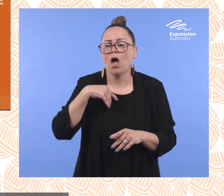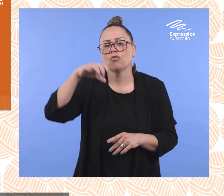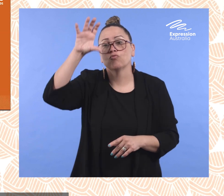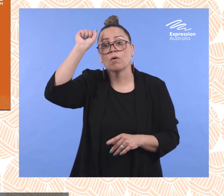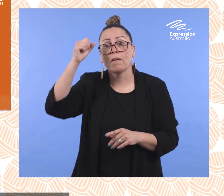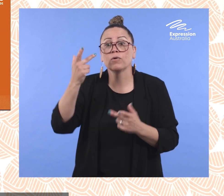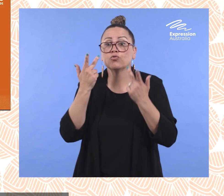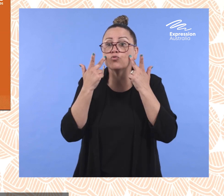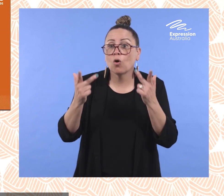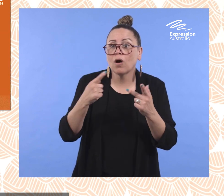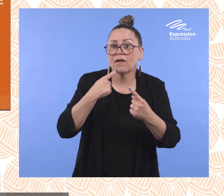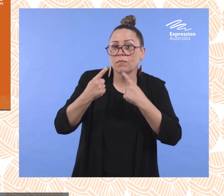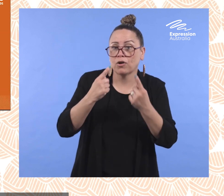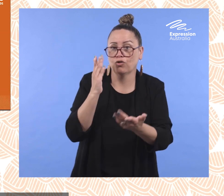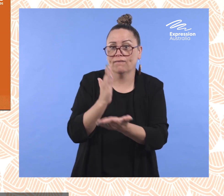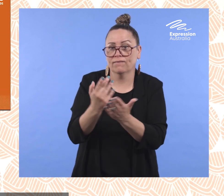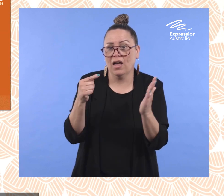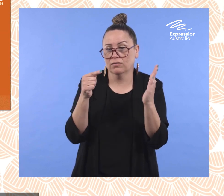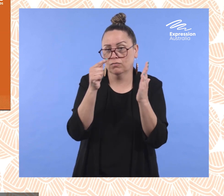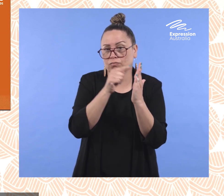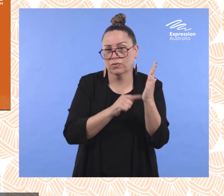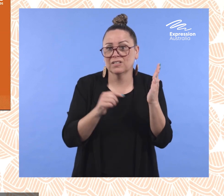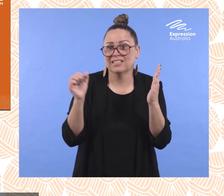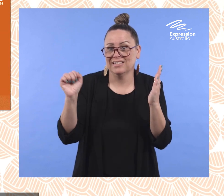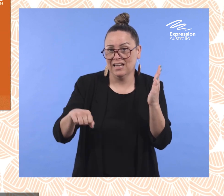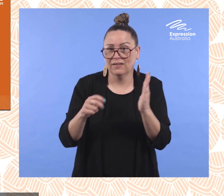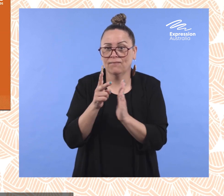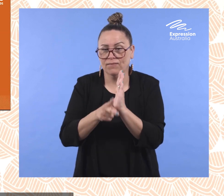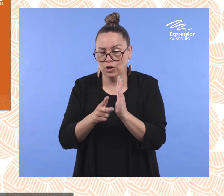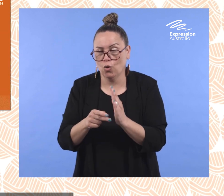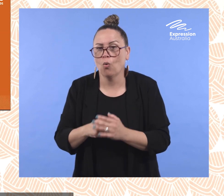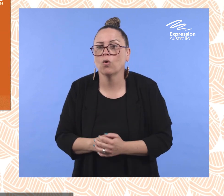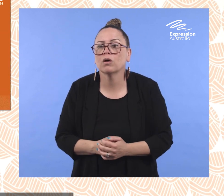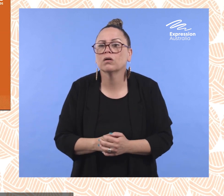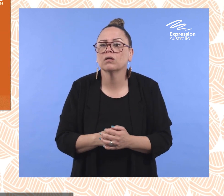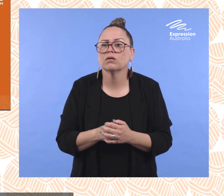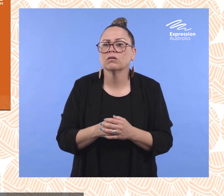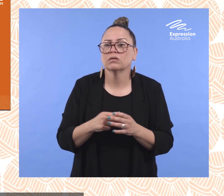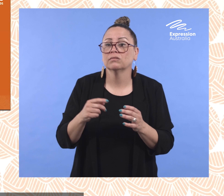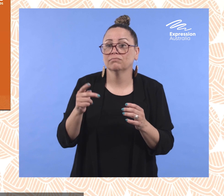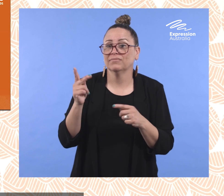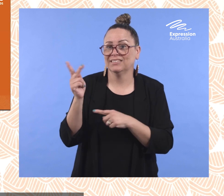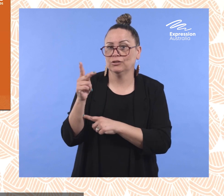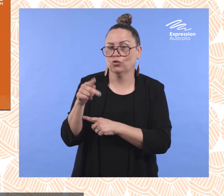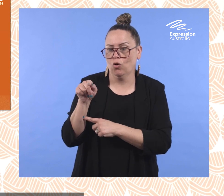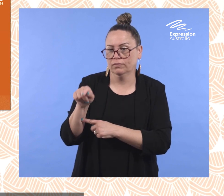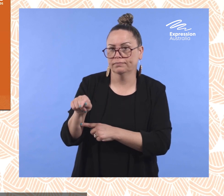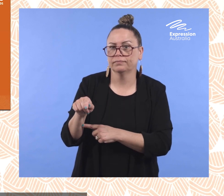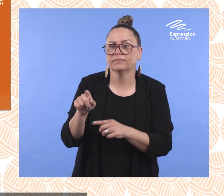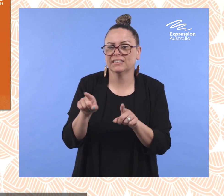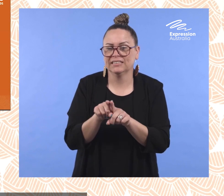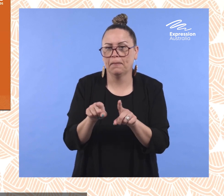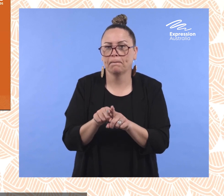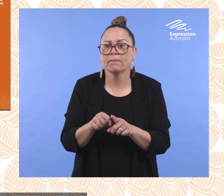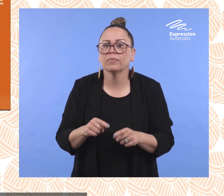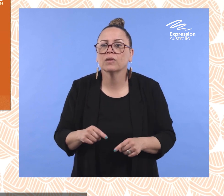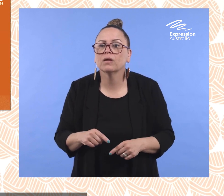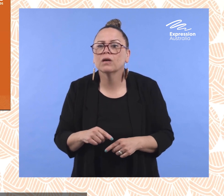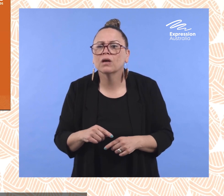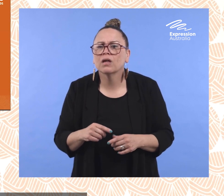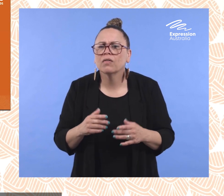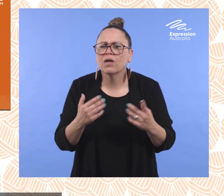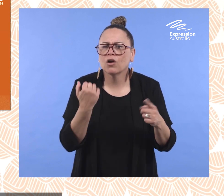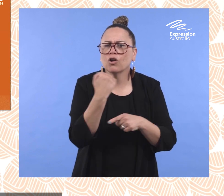do remember showing that yes video that we all showed you today, and there wasn't a similar no That's one. right, there